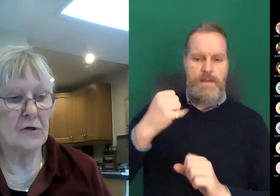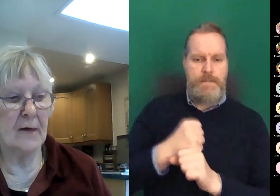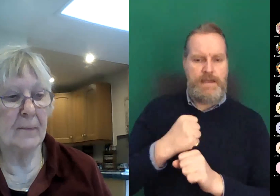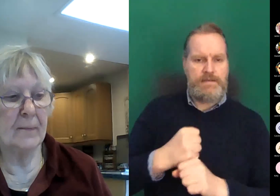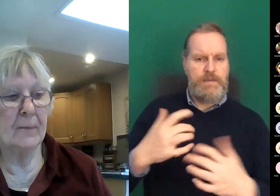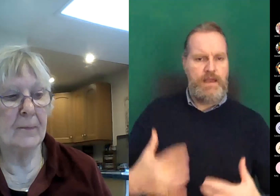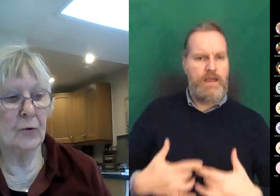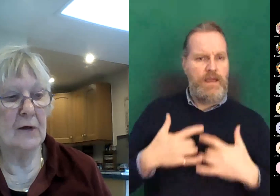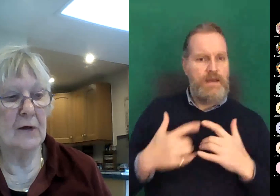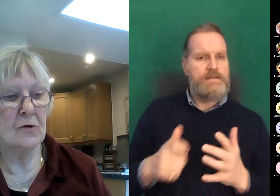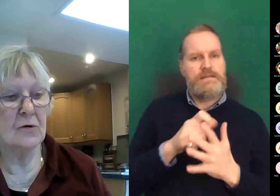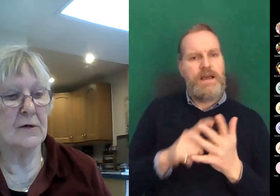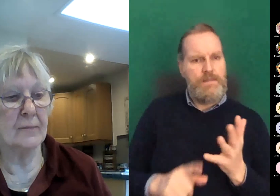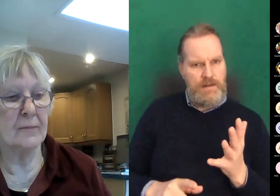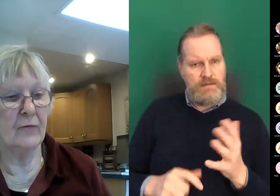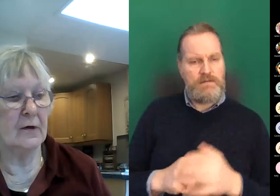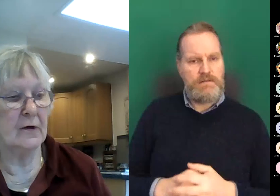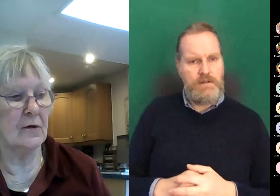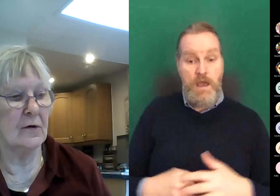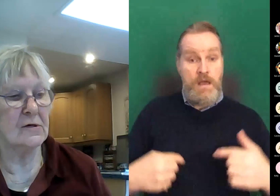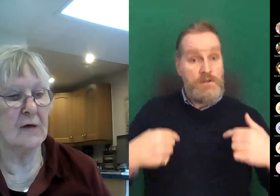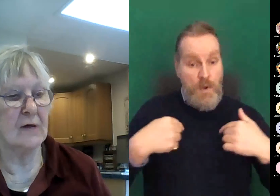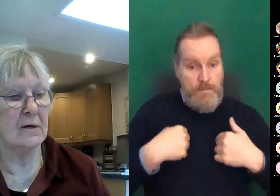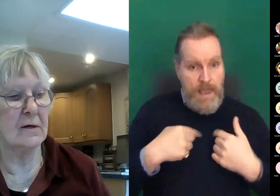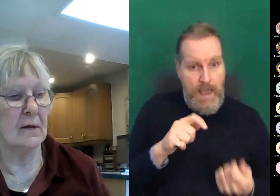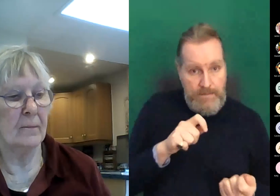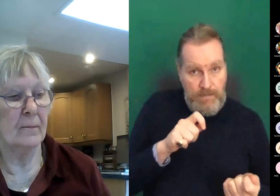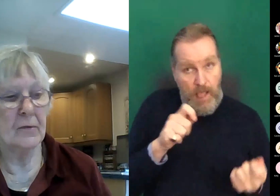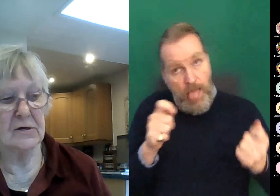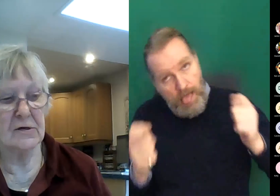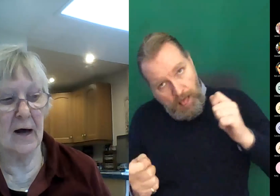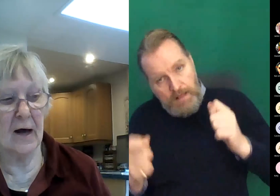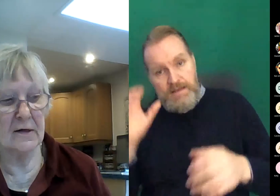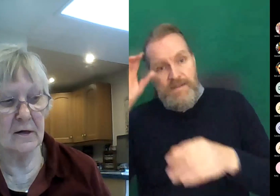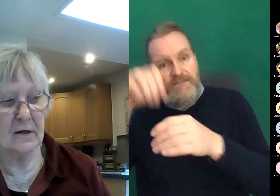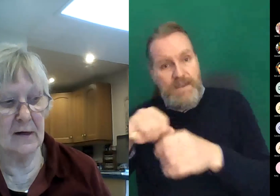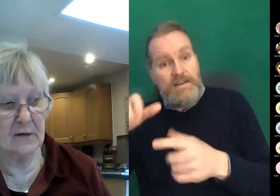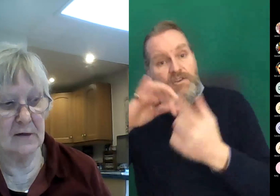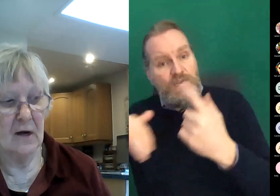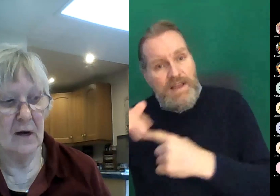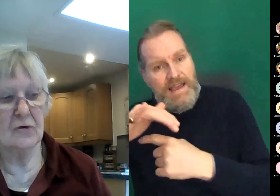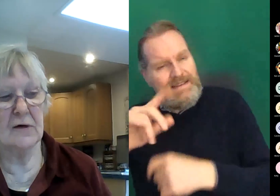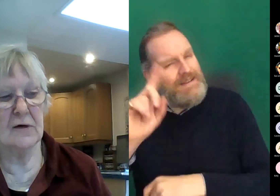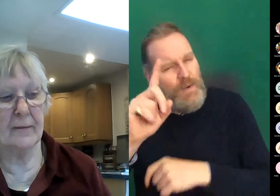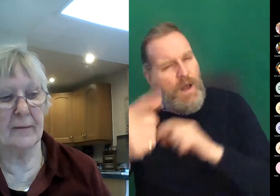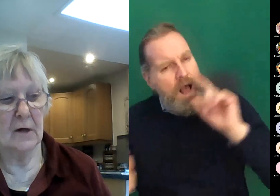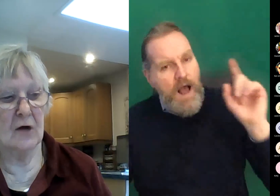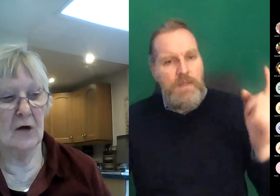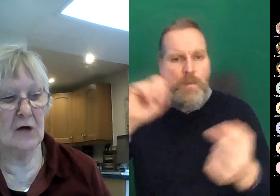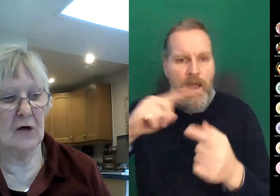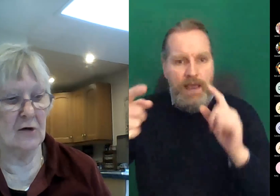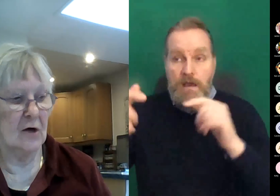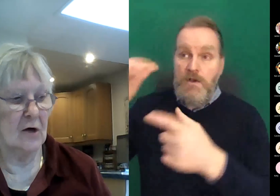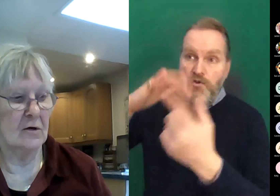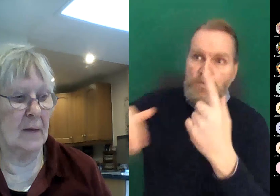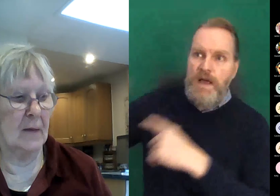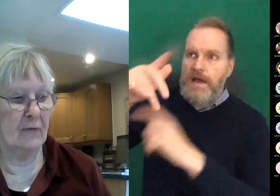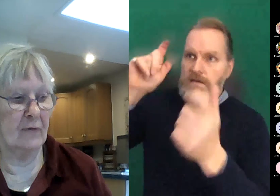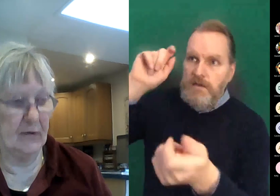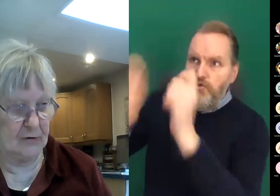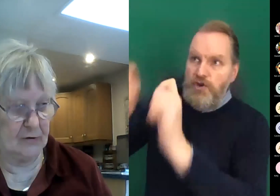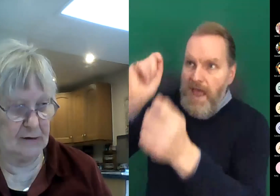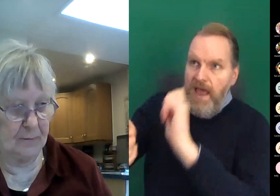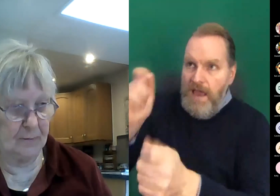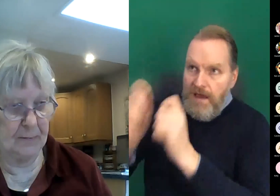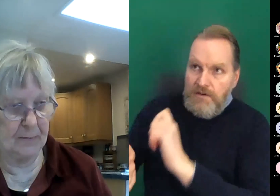It was not disabled people who needed to adapt to fit into the society, but society that needed to adapt and change to